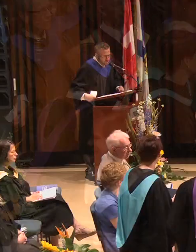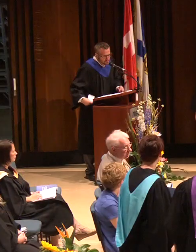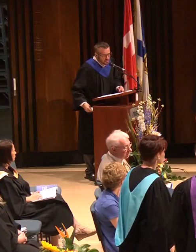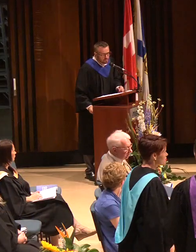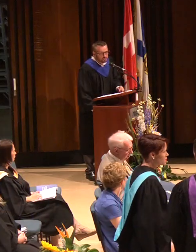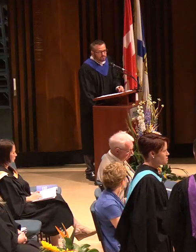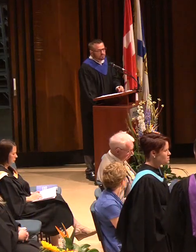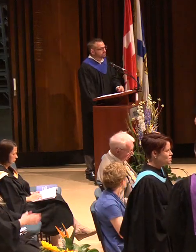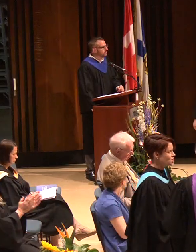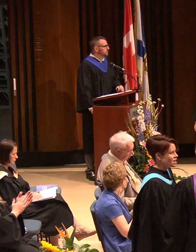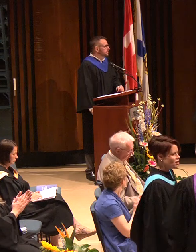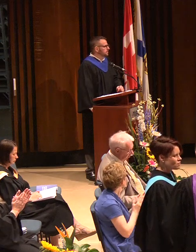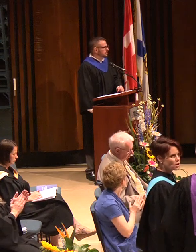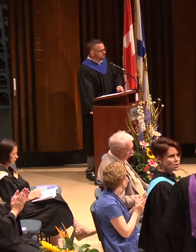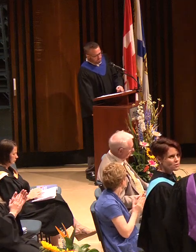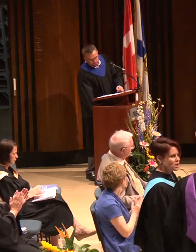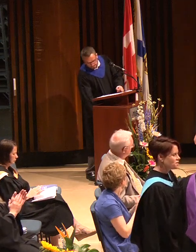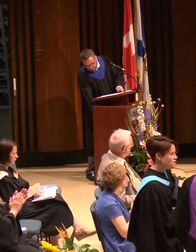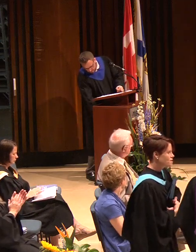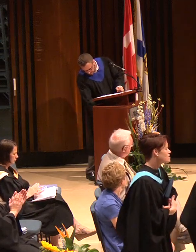Michelle Wilson.